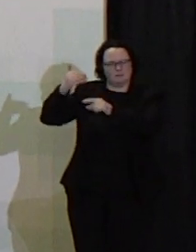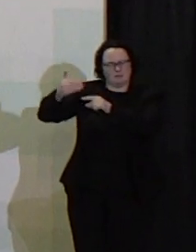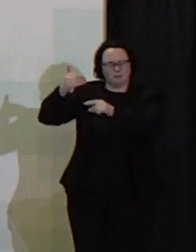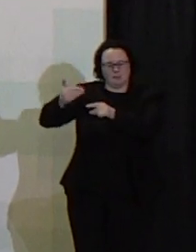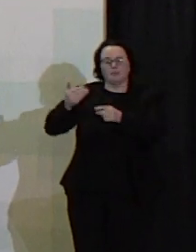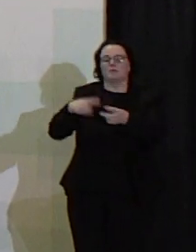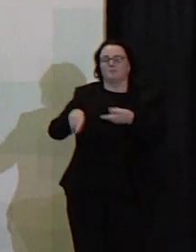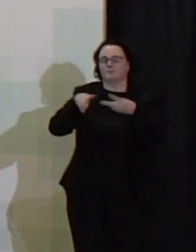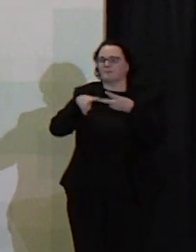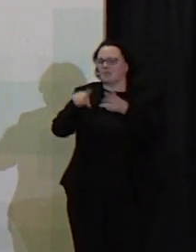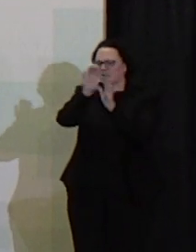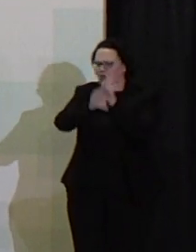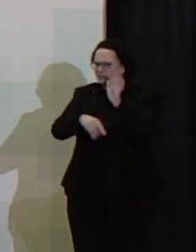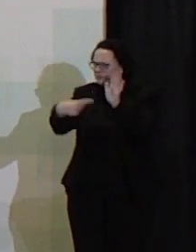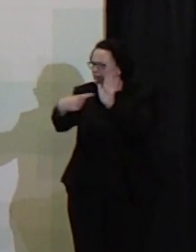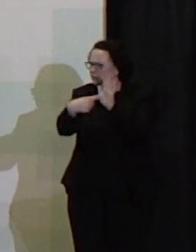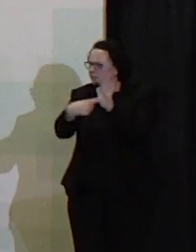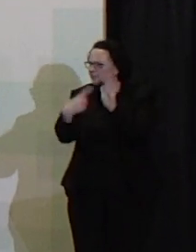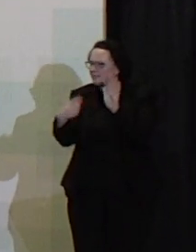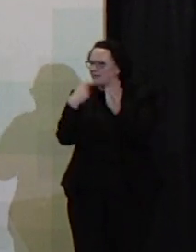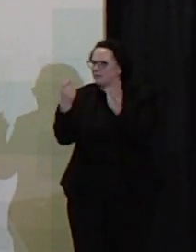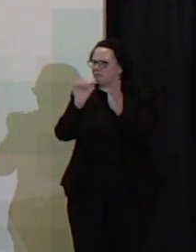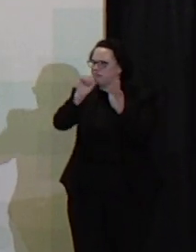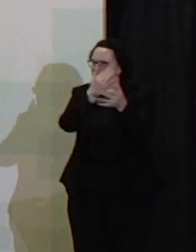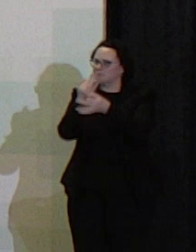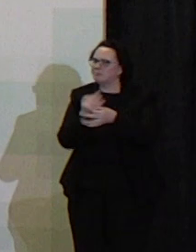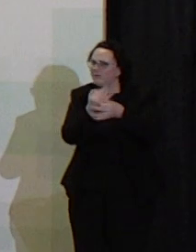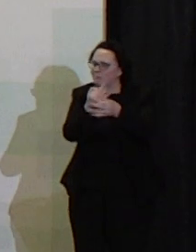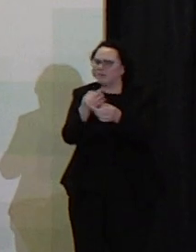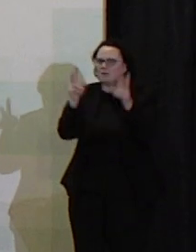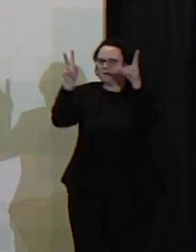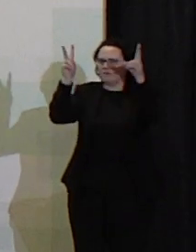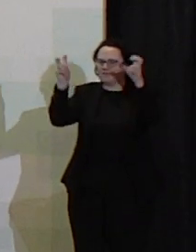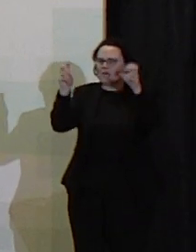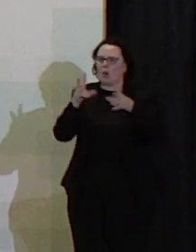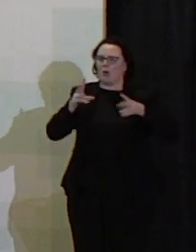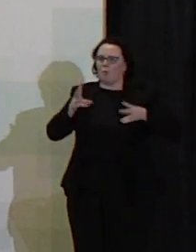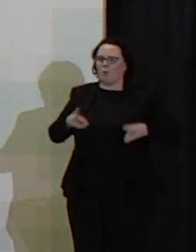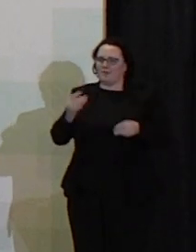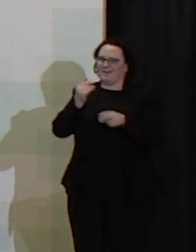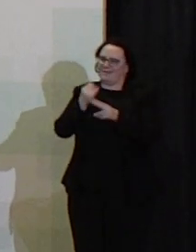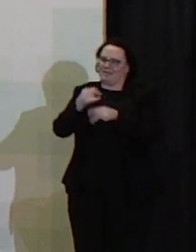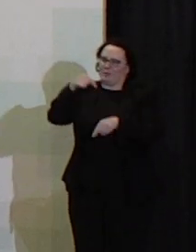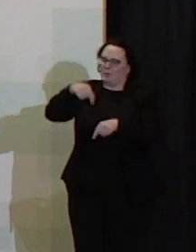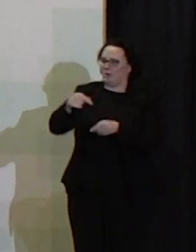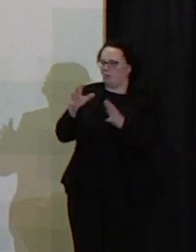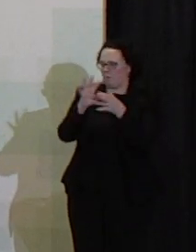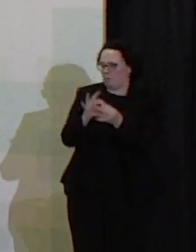family, and we'll also be looking at the clause that's usually described as the woman in the home. So we'll be looking at all of these issues tomorrow